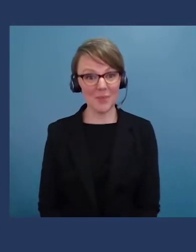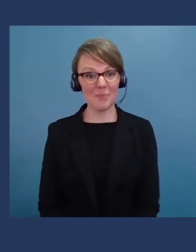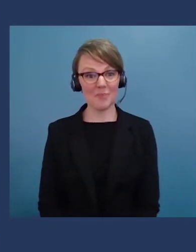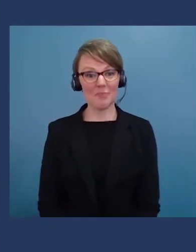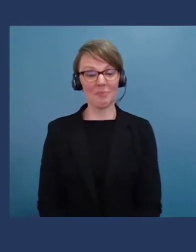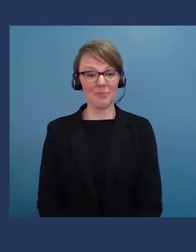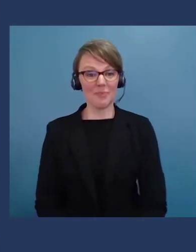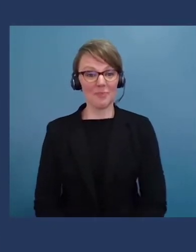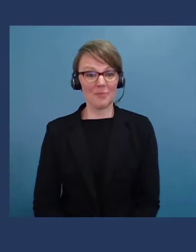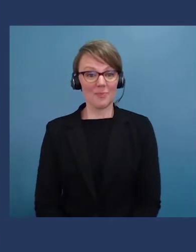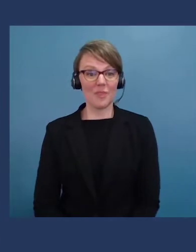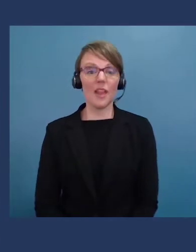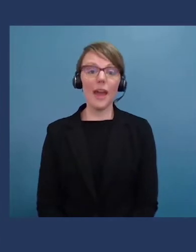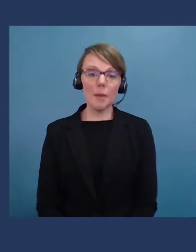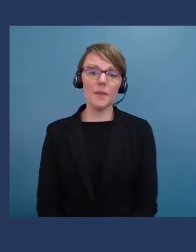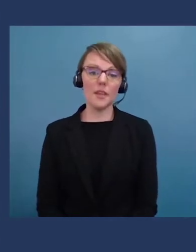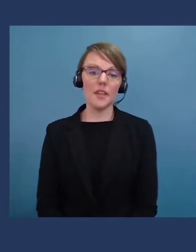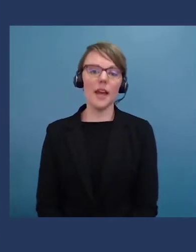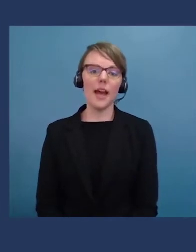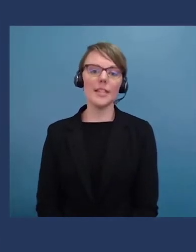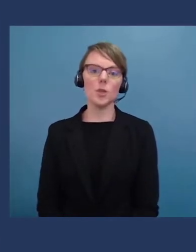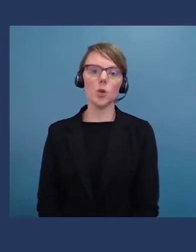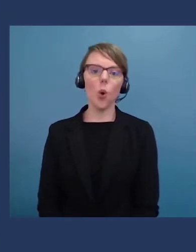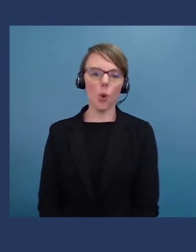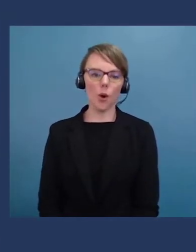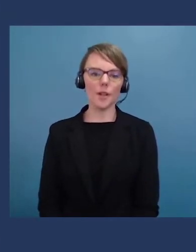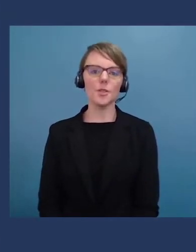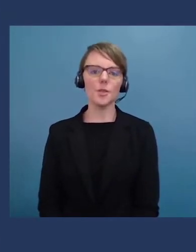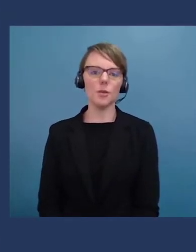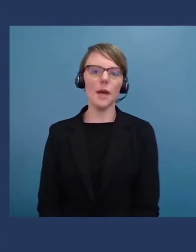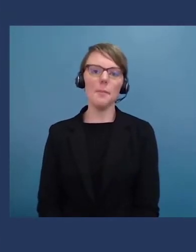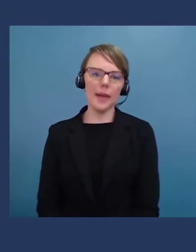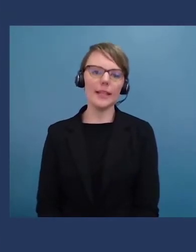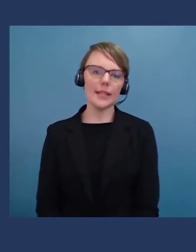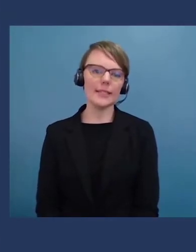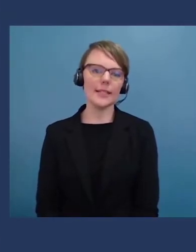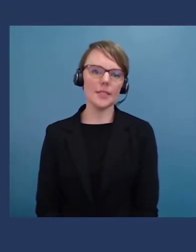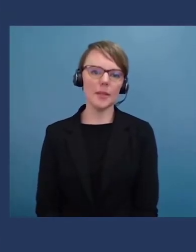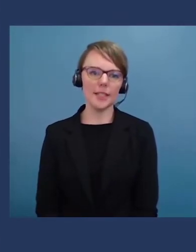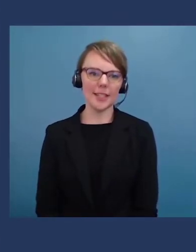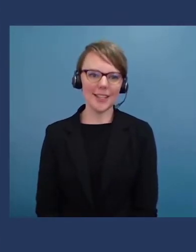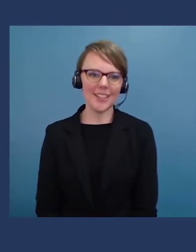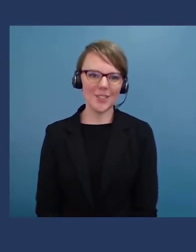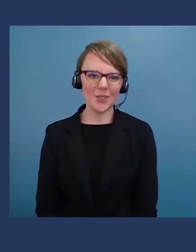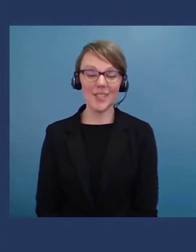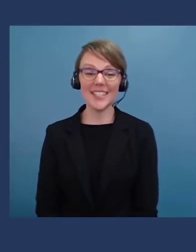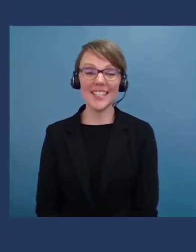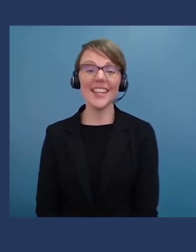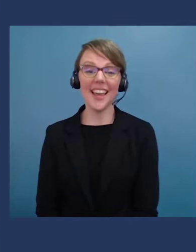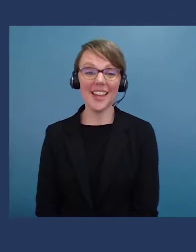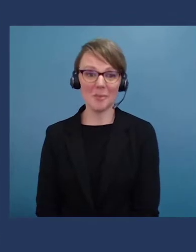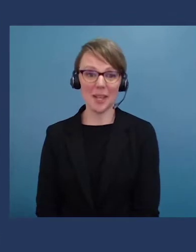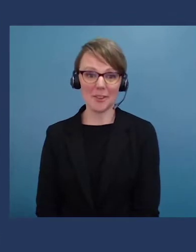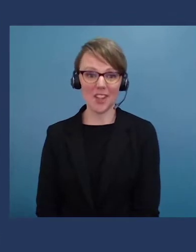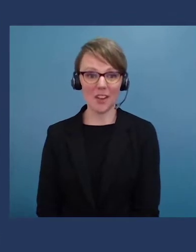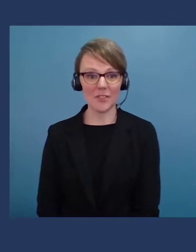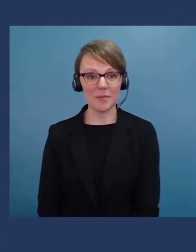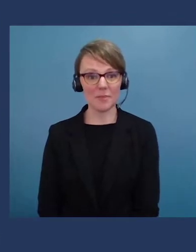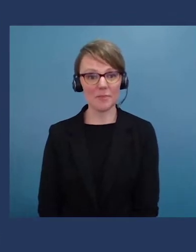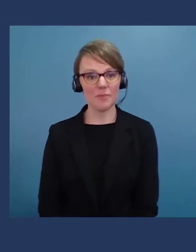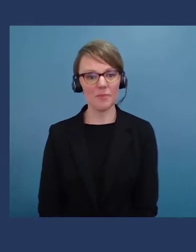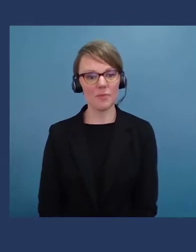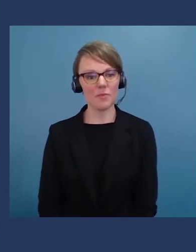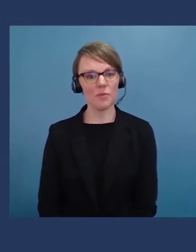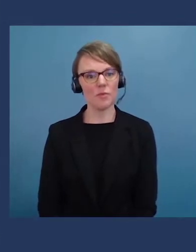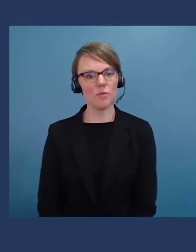as the technology, was because of my son, Zane, who has cerebral palsy. And as he was experiencing all